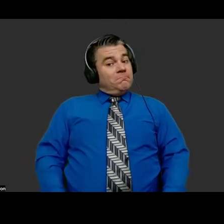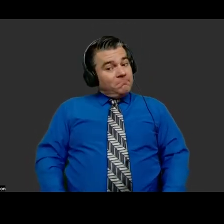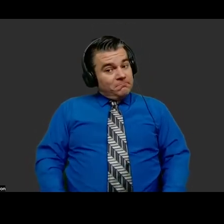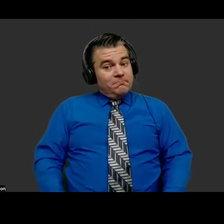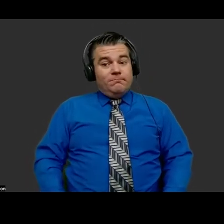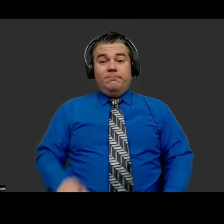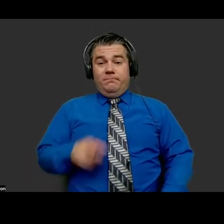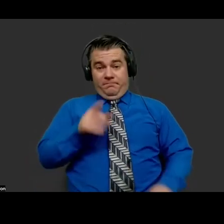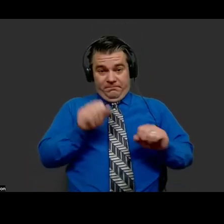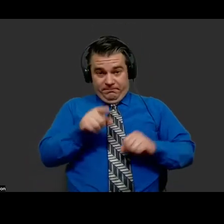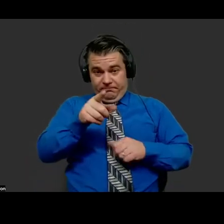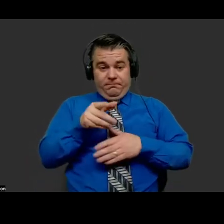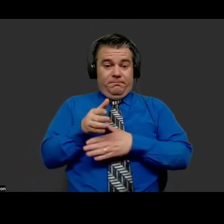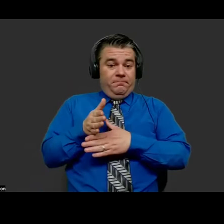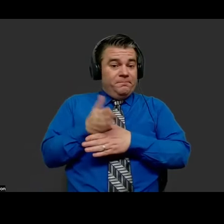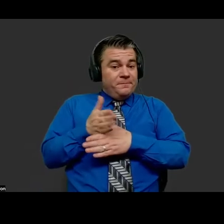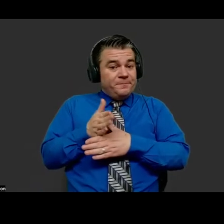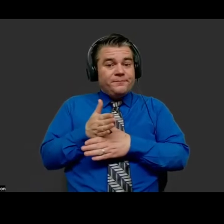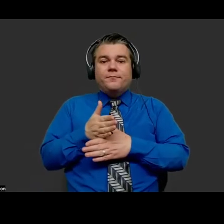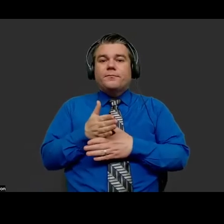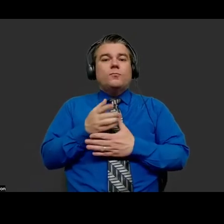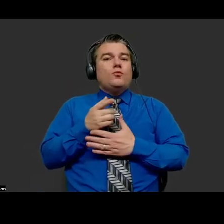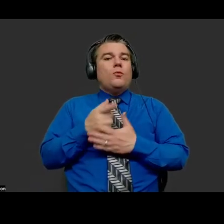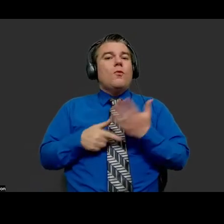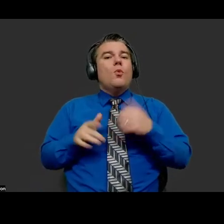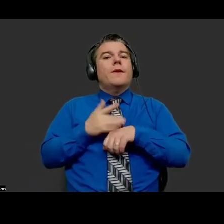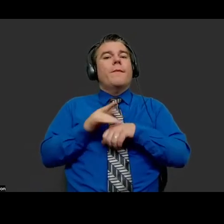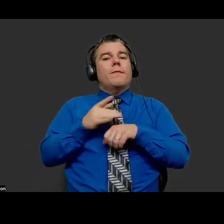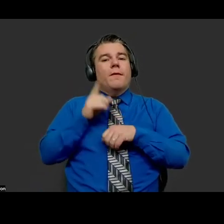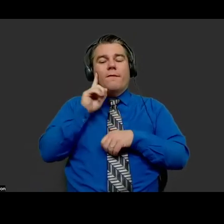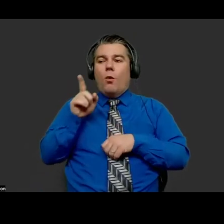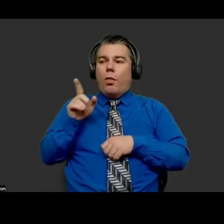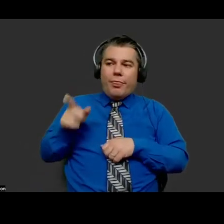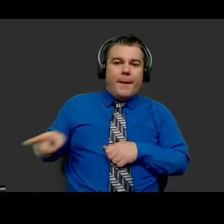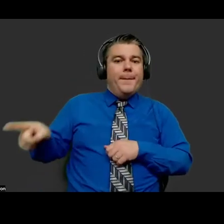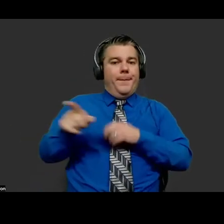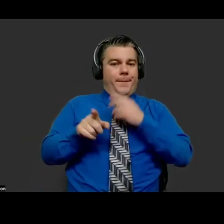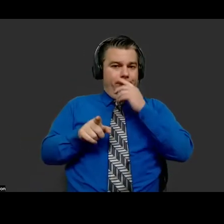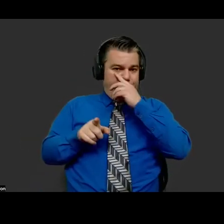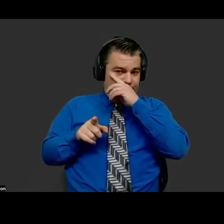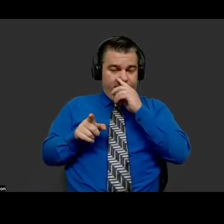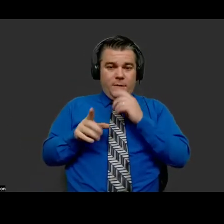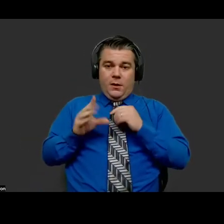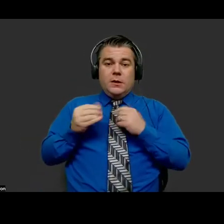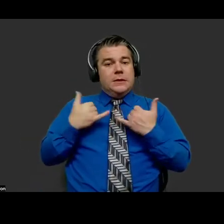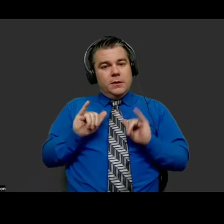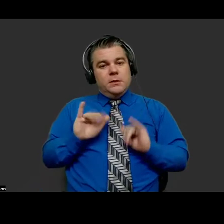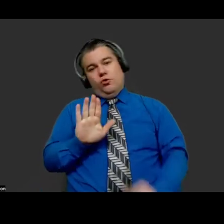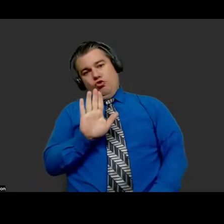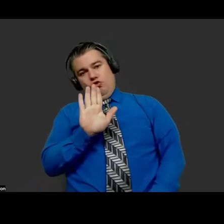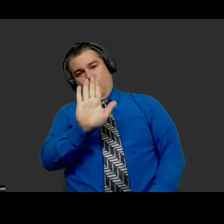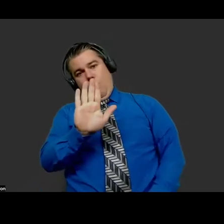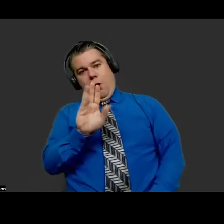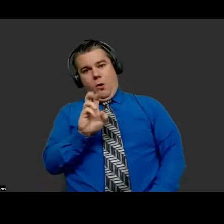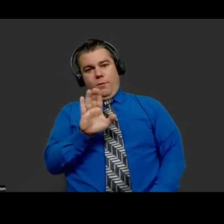you can share what is available to them and it be your website. And as